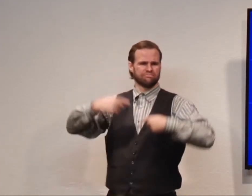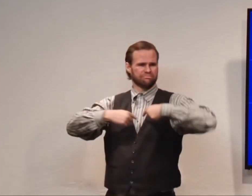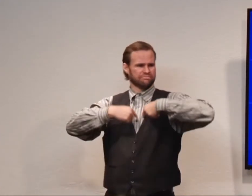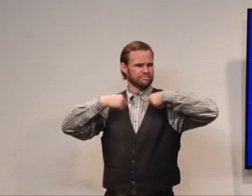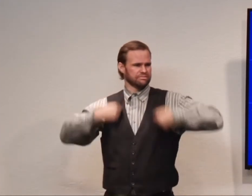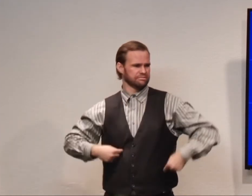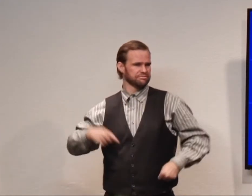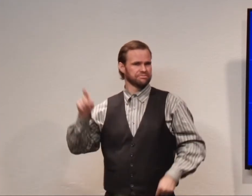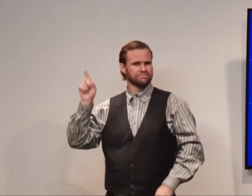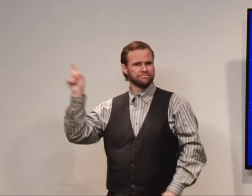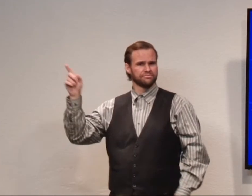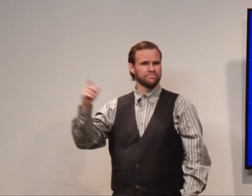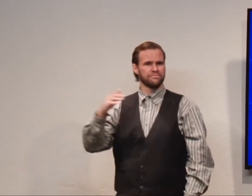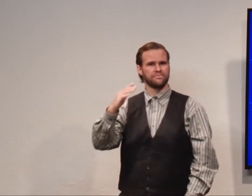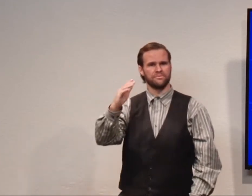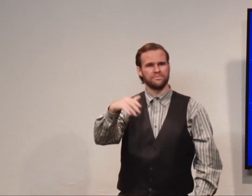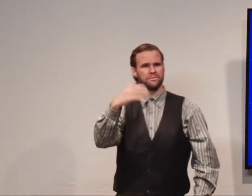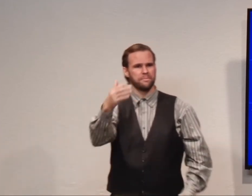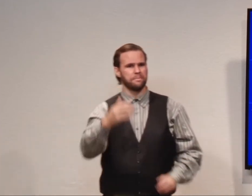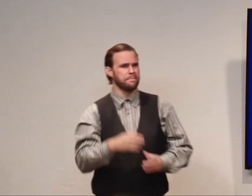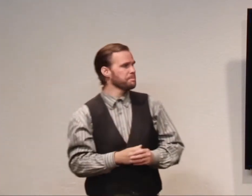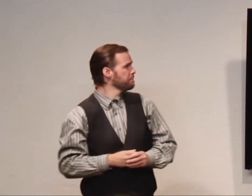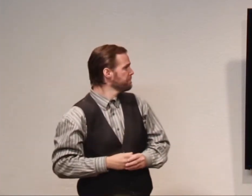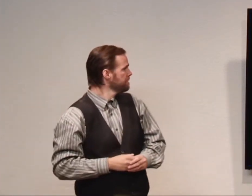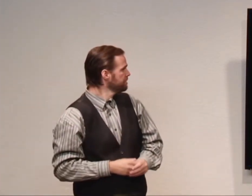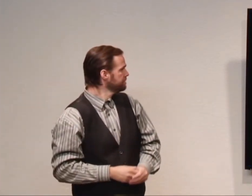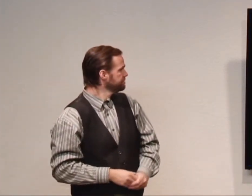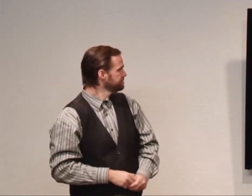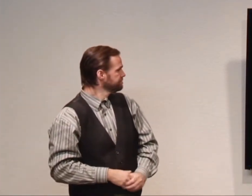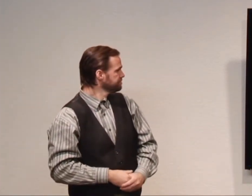He is our high priest.